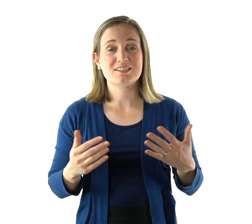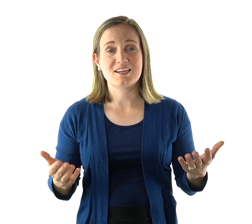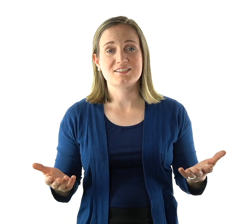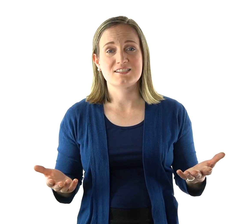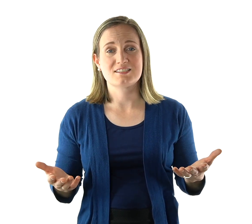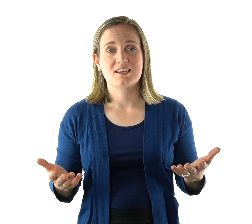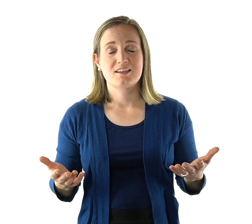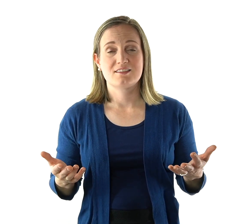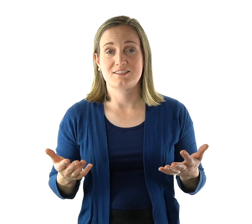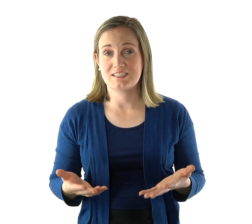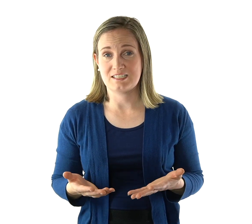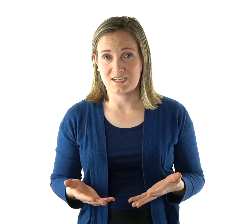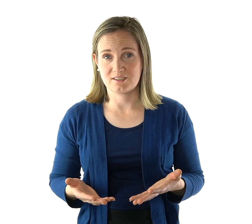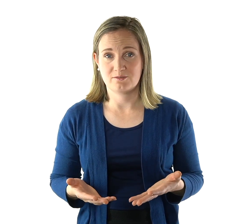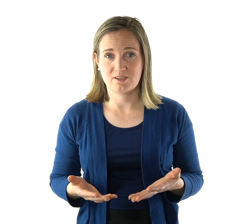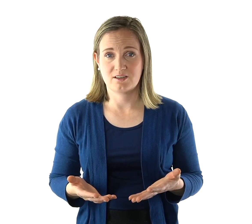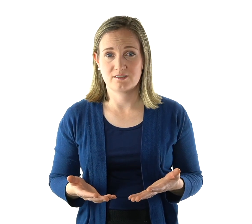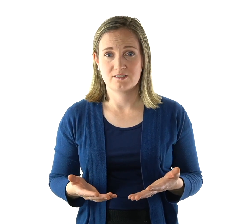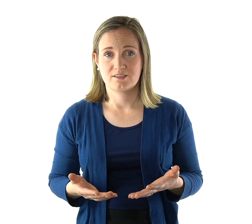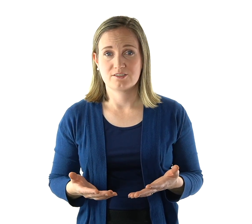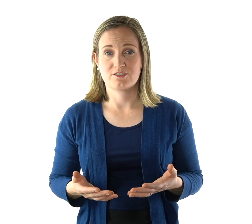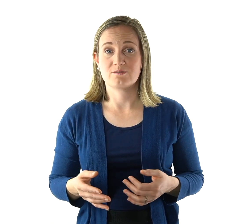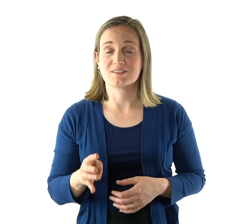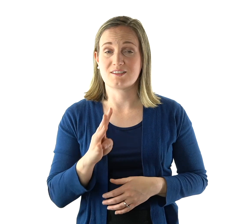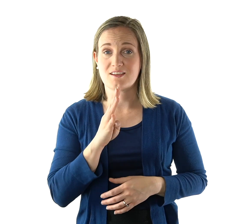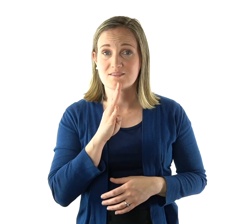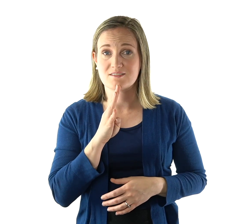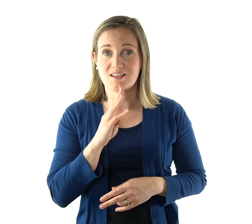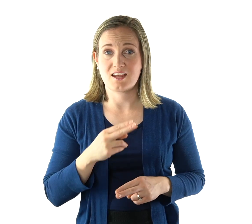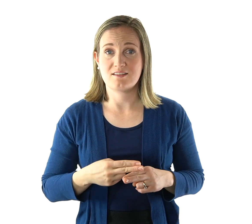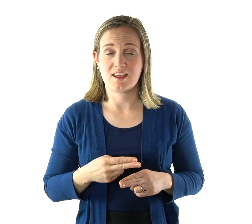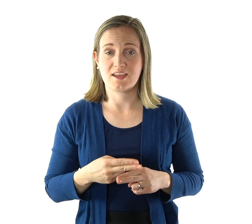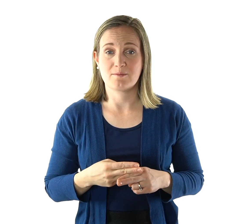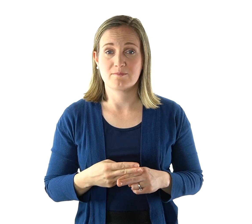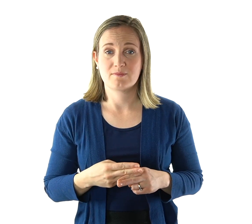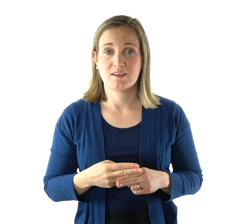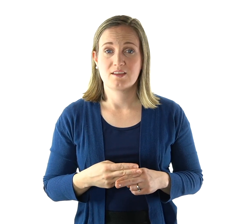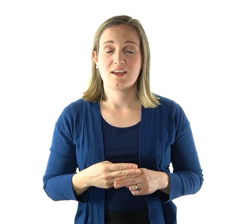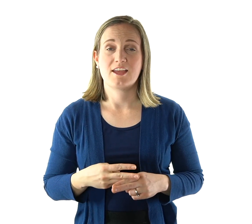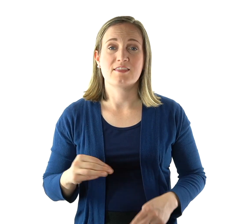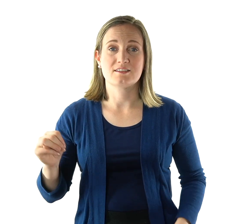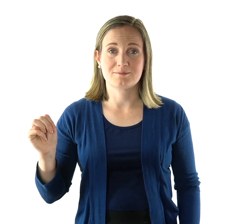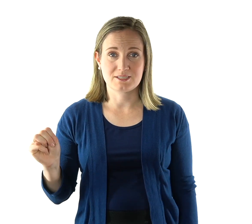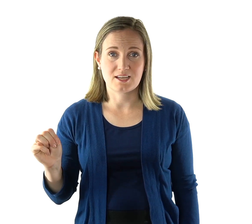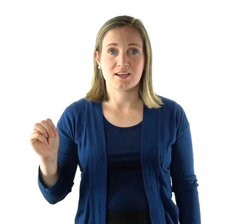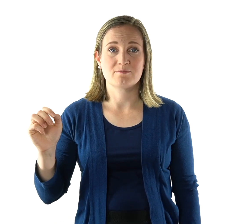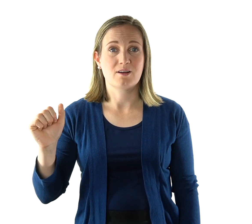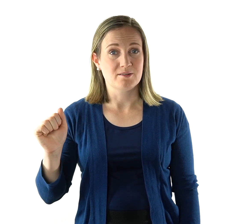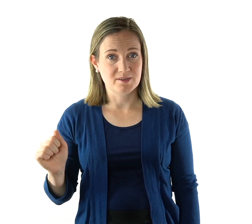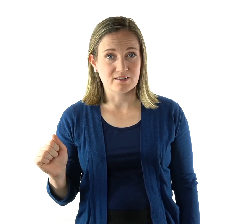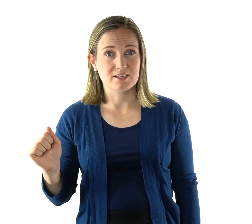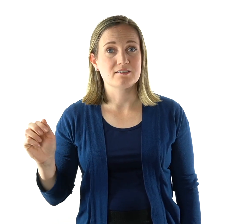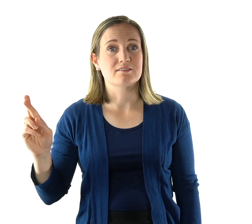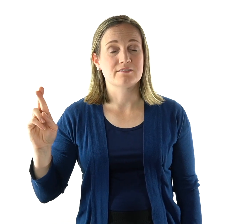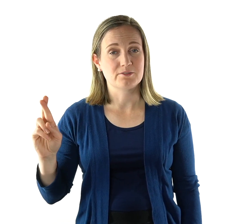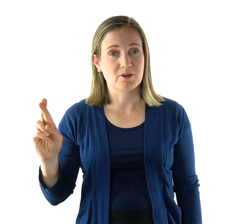what's nice is this is a nice little song. So you can say said name and then spend time on Mary if you want